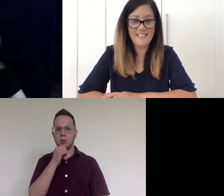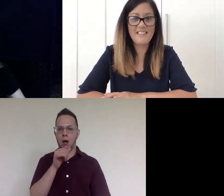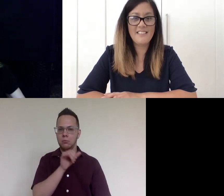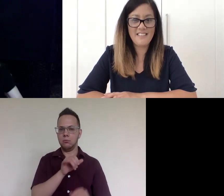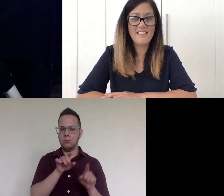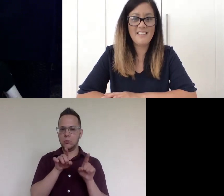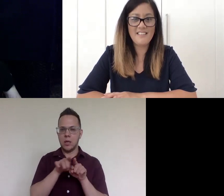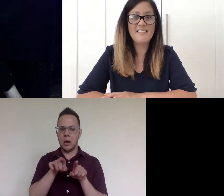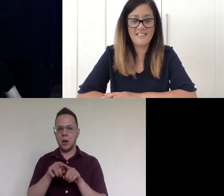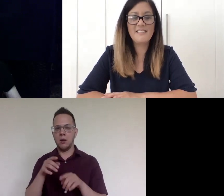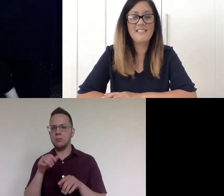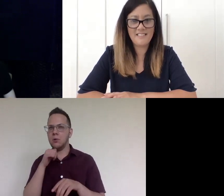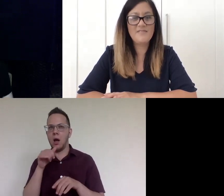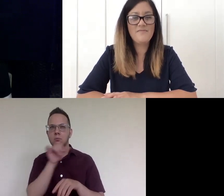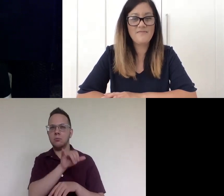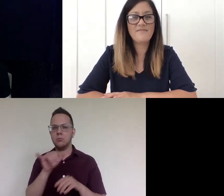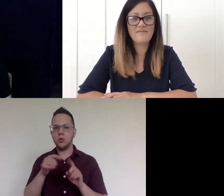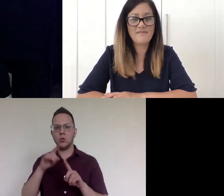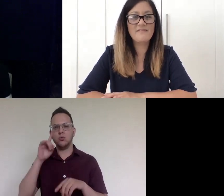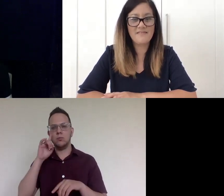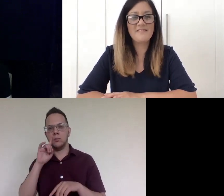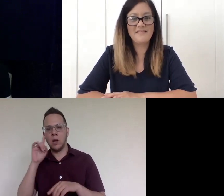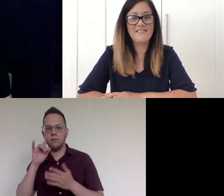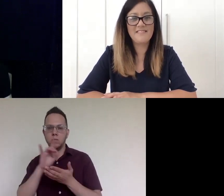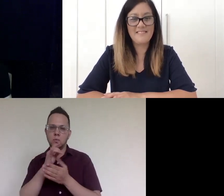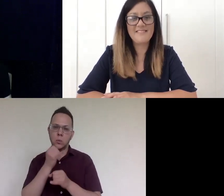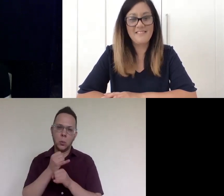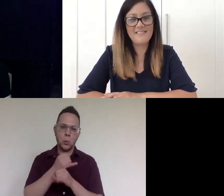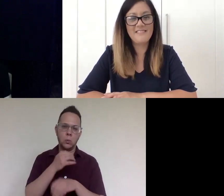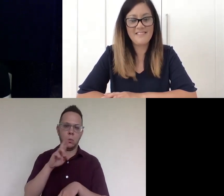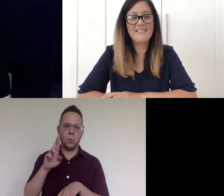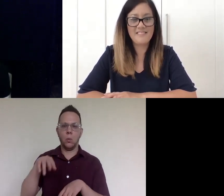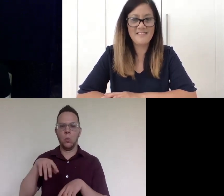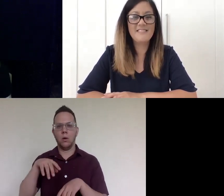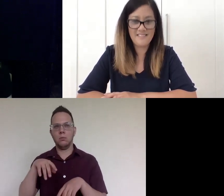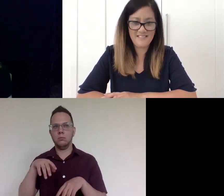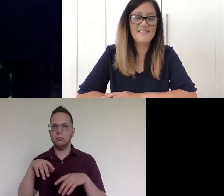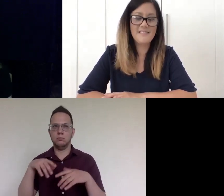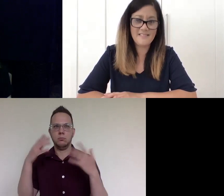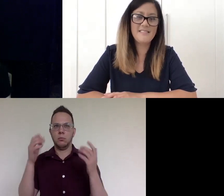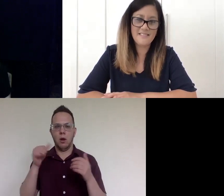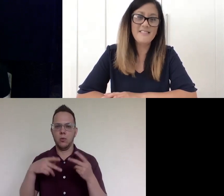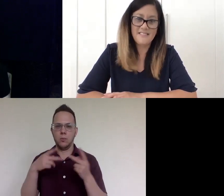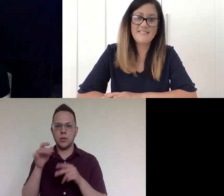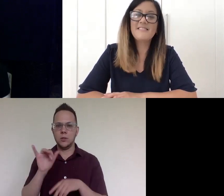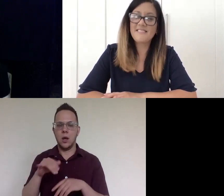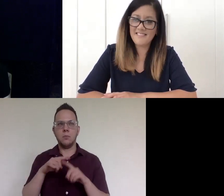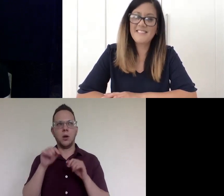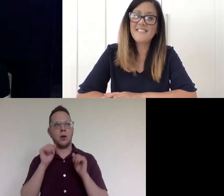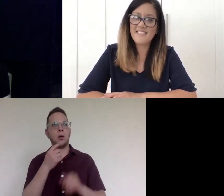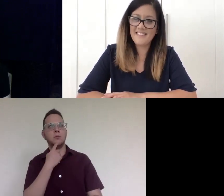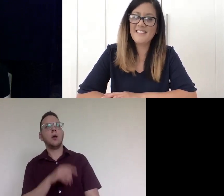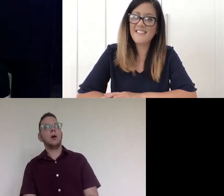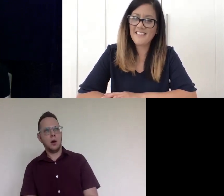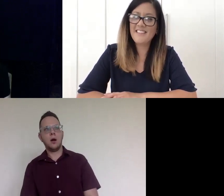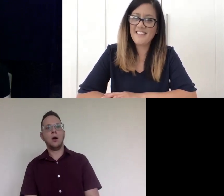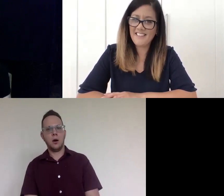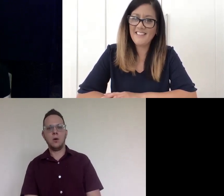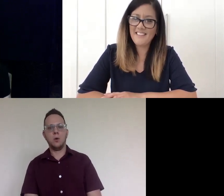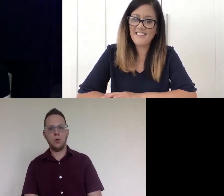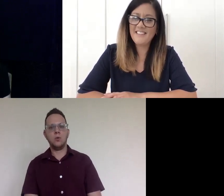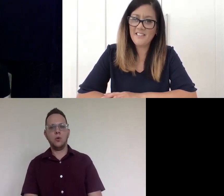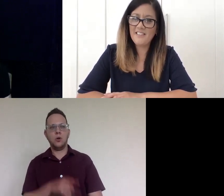it's an older community, but when you can identify with someone like you, like someone who went to a deaf school or whatever,